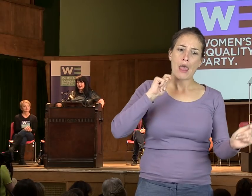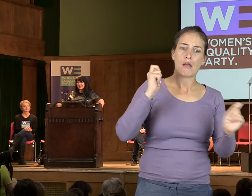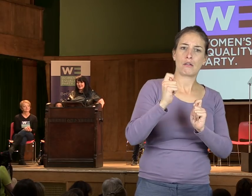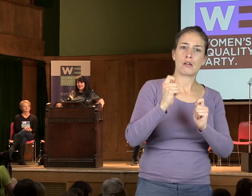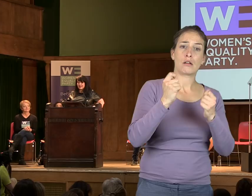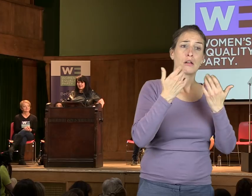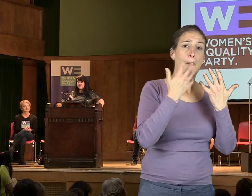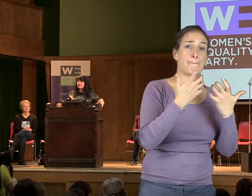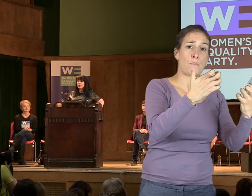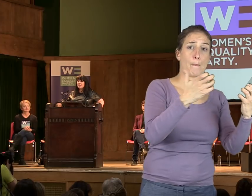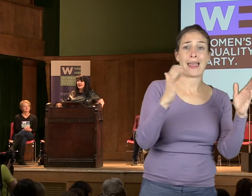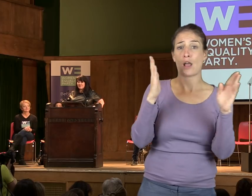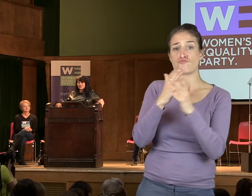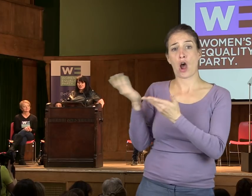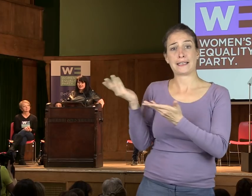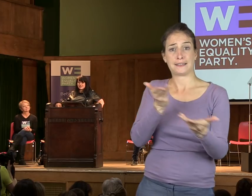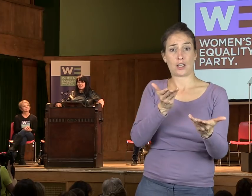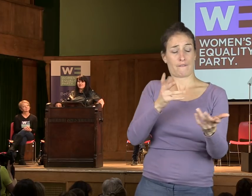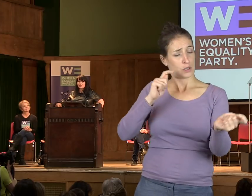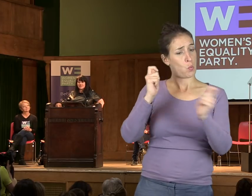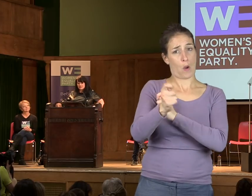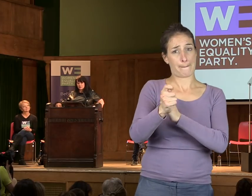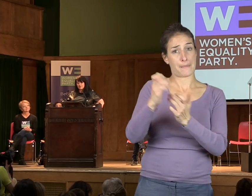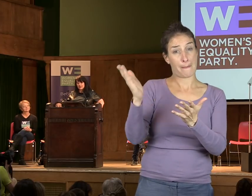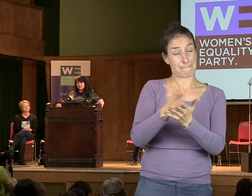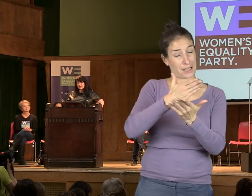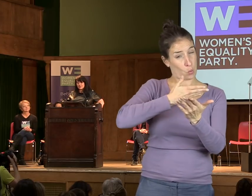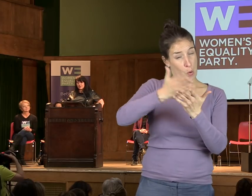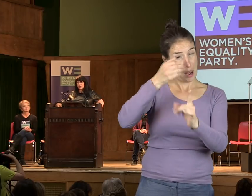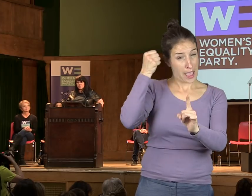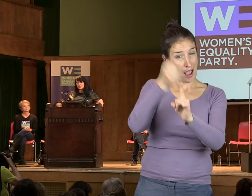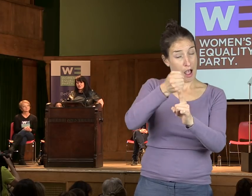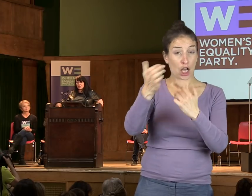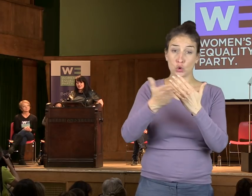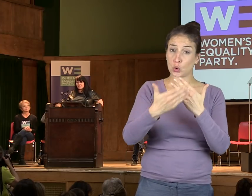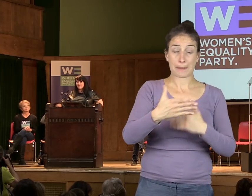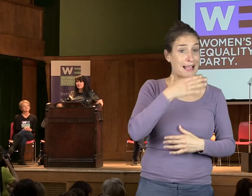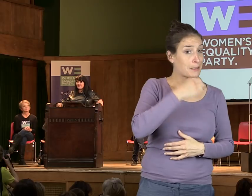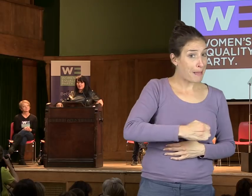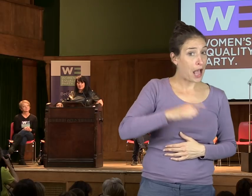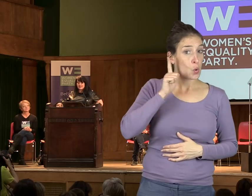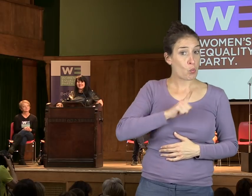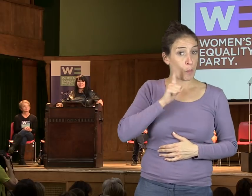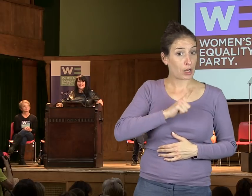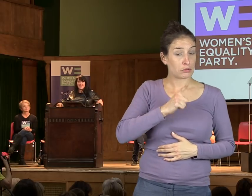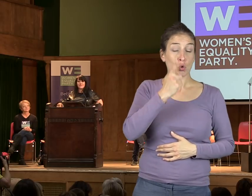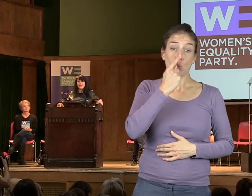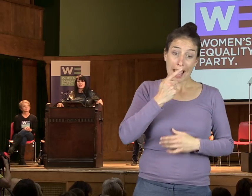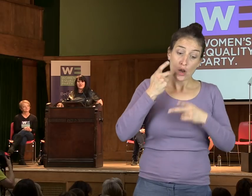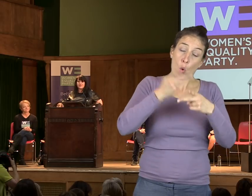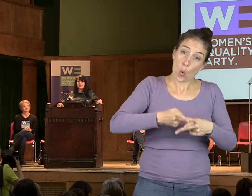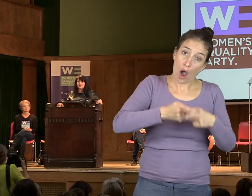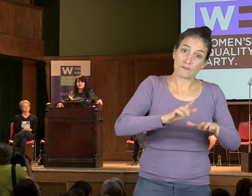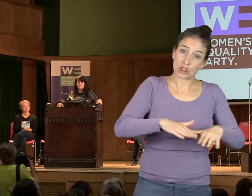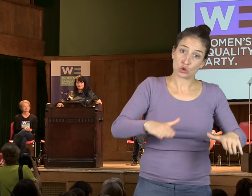private, to make it clear that a parent's gender or sexual orientation does not determine their ability to care for